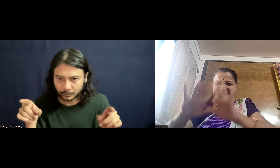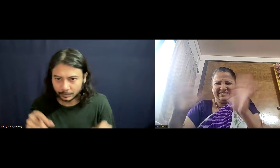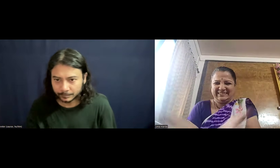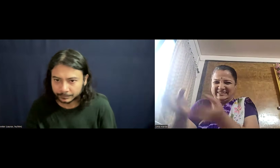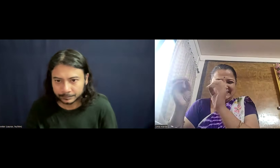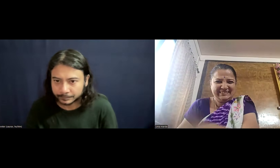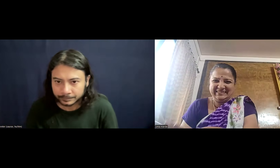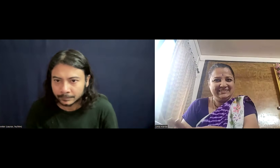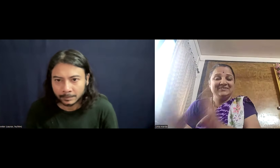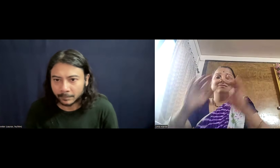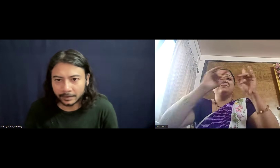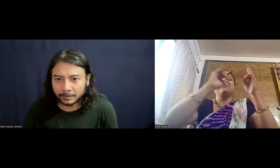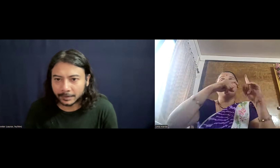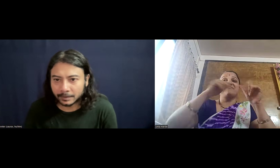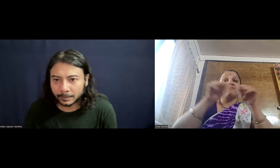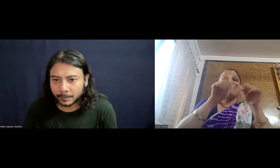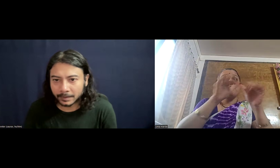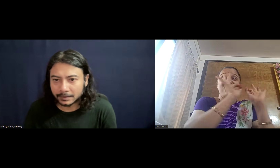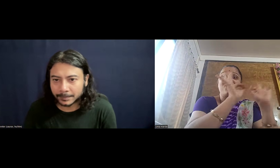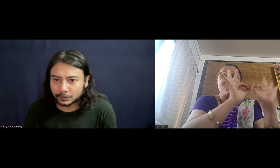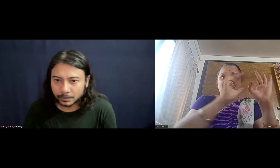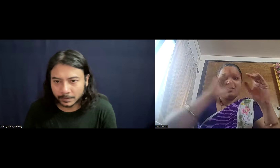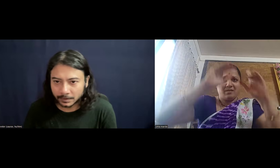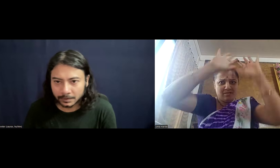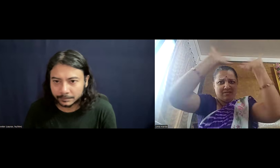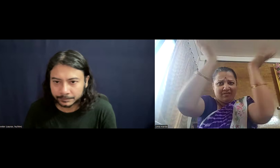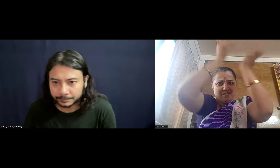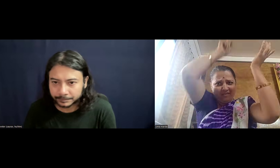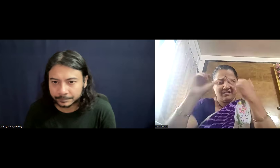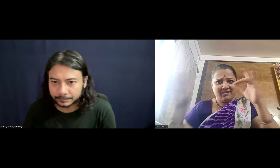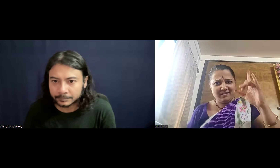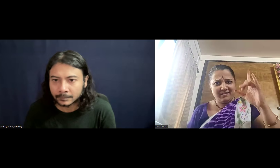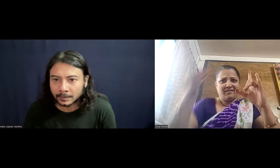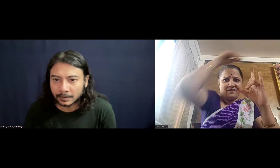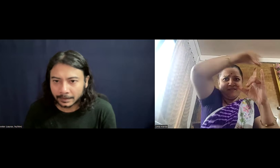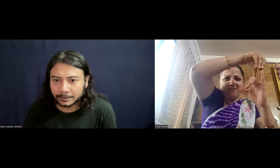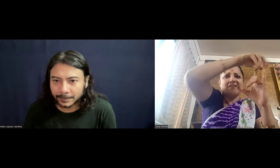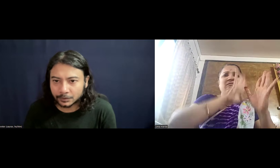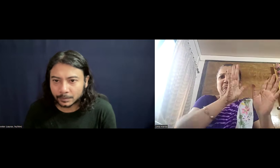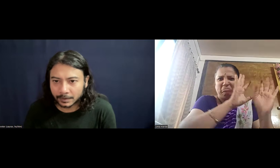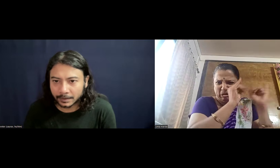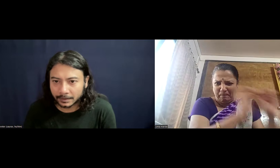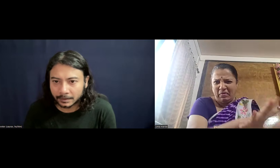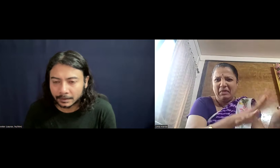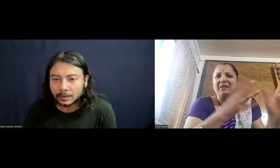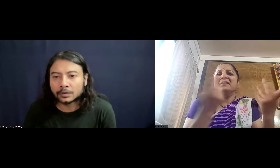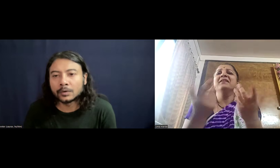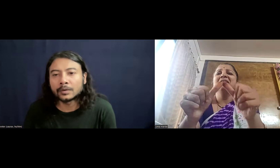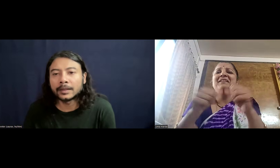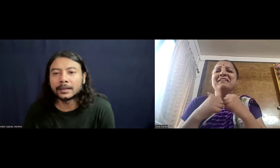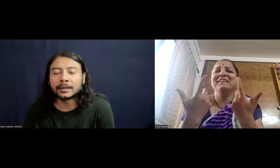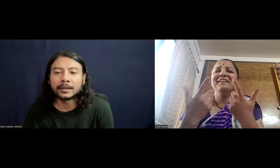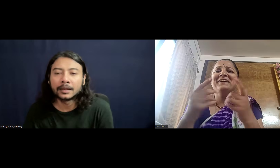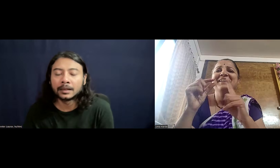Both the group. One in the material world, one in the spiritual world. Right. They're the spiritual world, right?